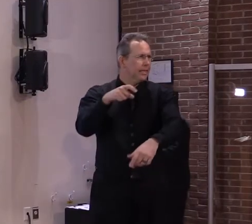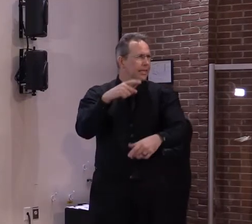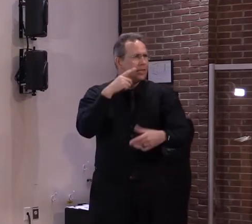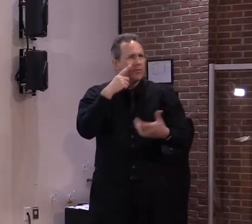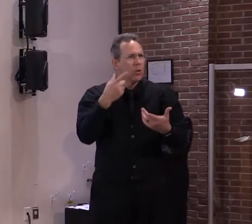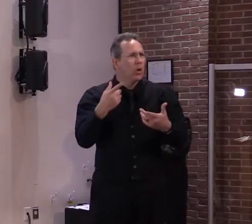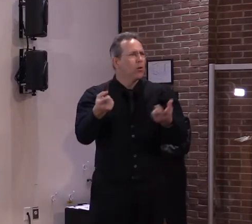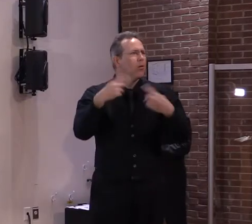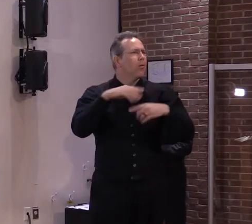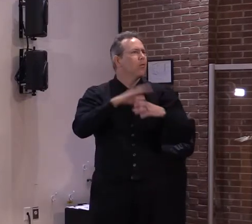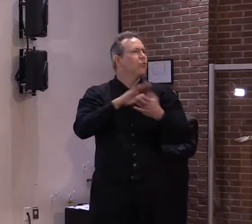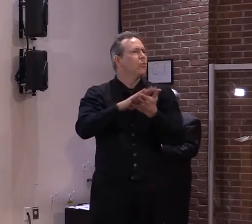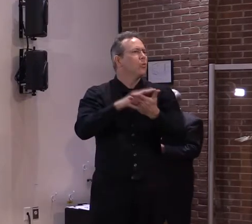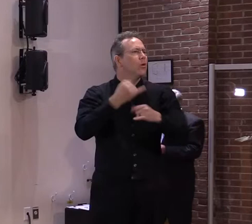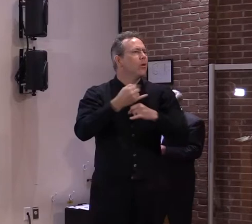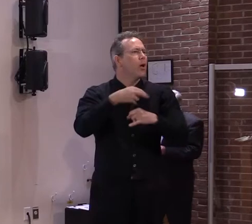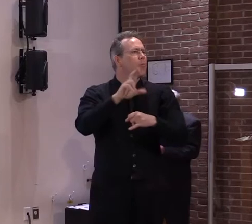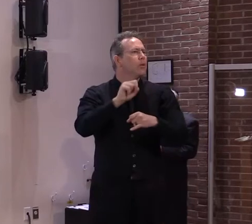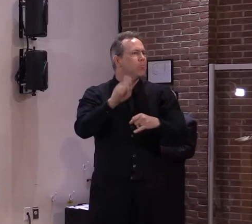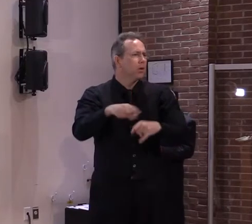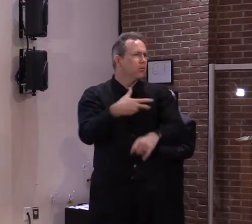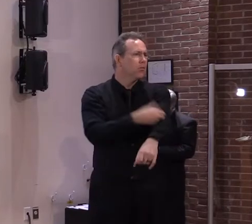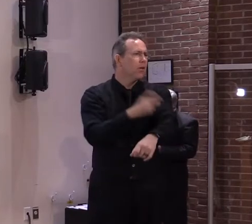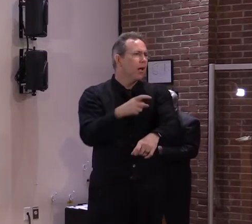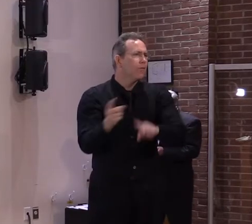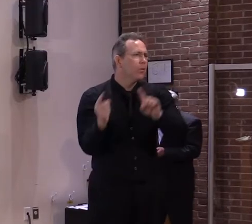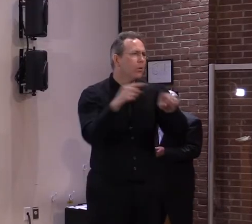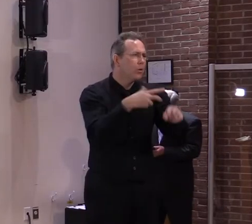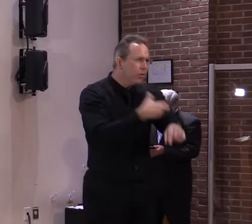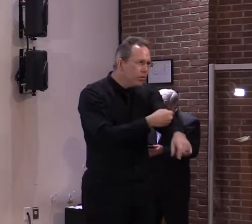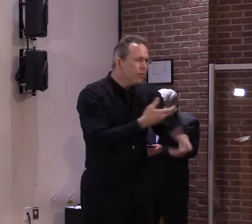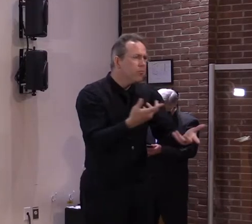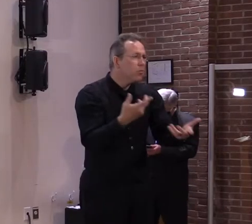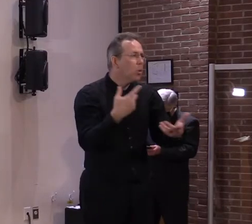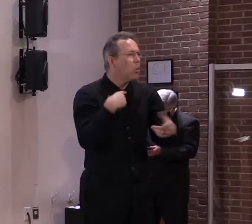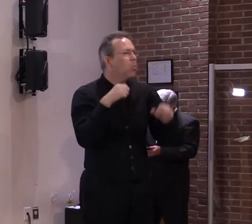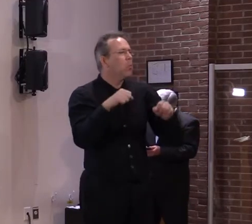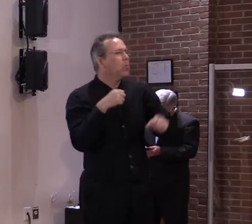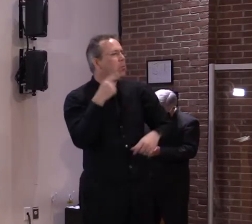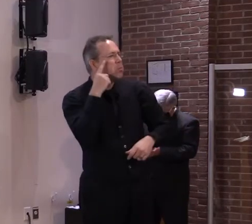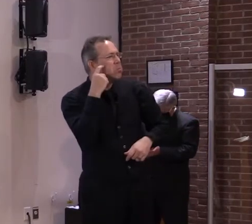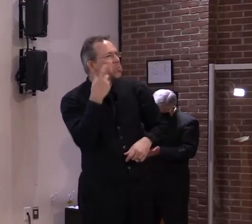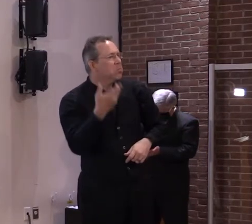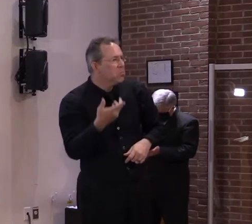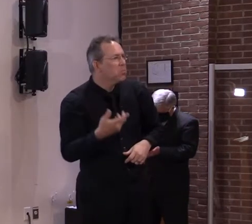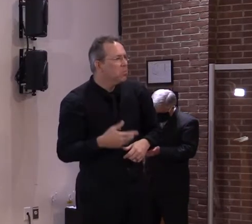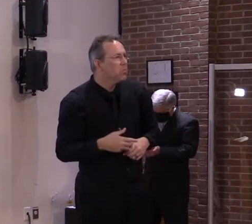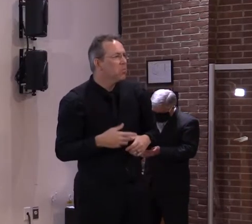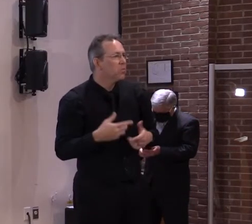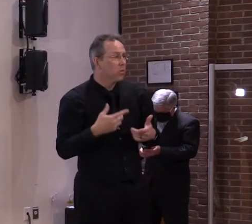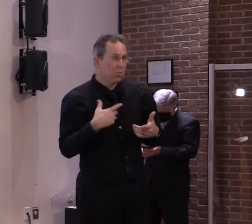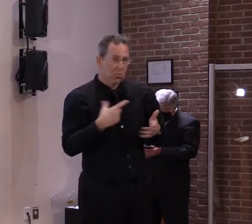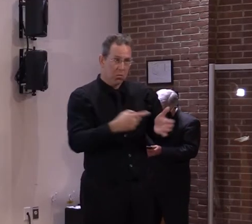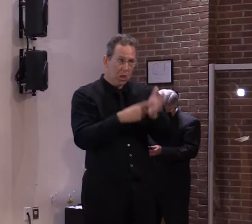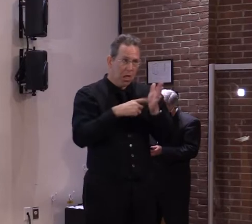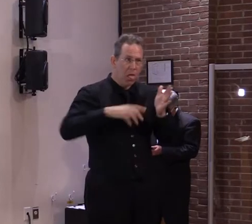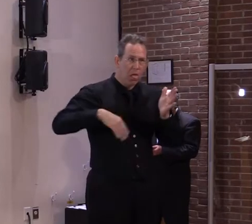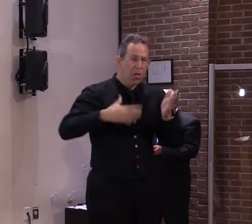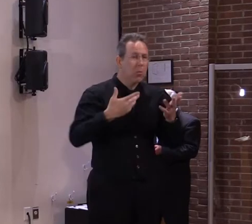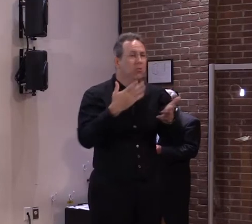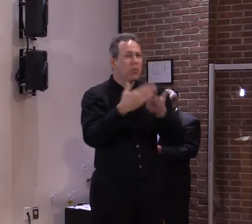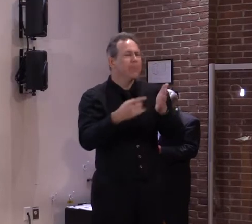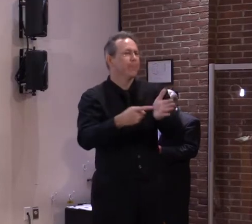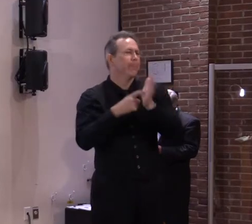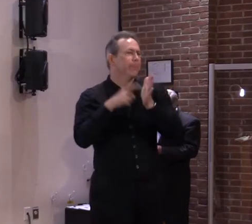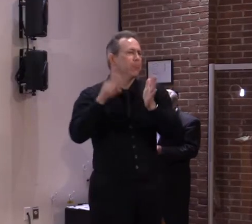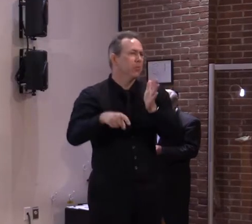judging the interest here in the spring semester now, where there are no mandates, it's very high rates of wanting to have the